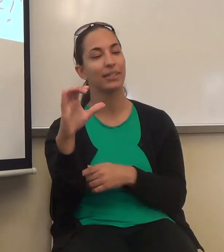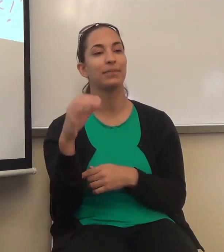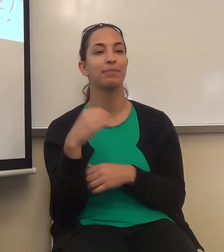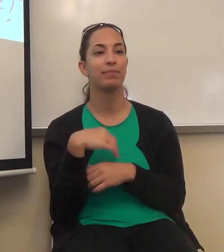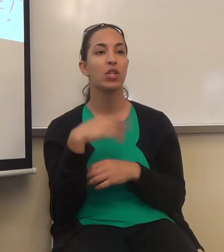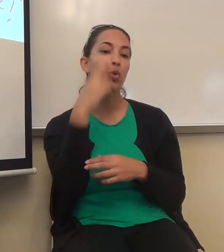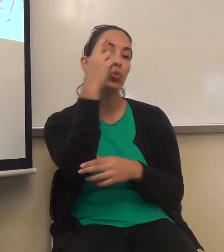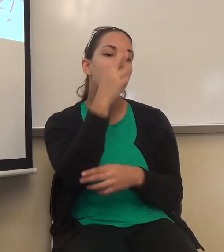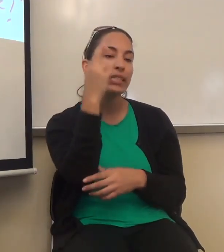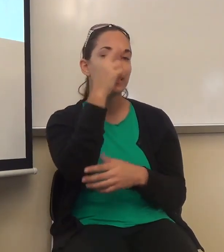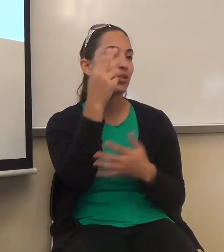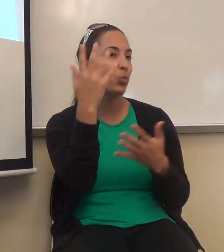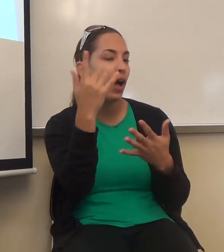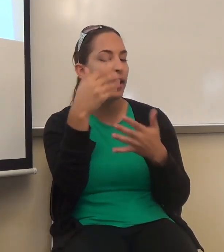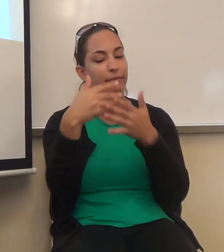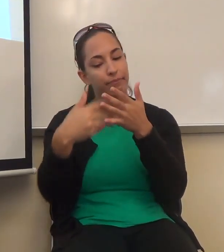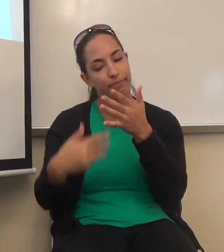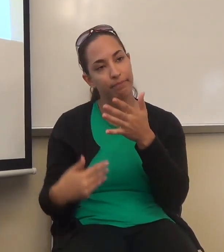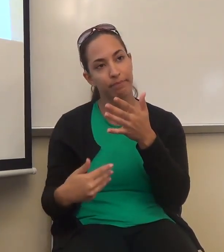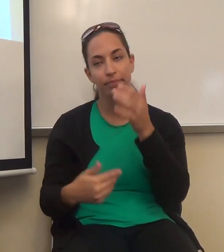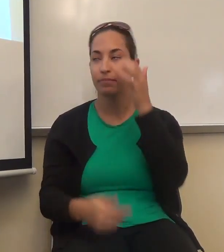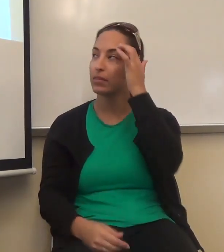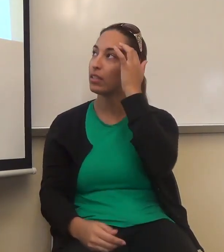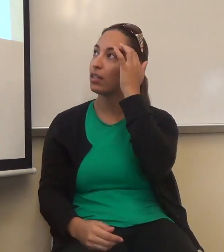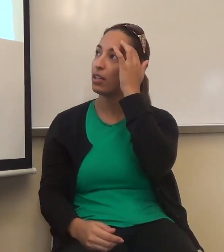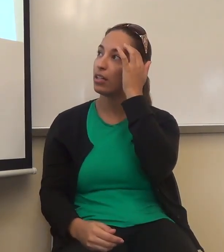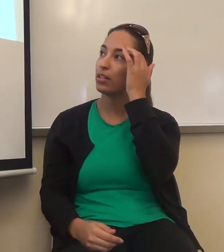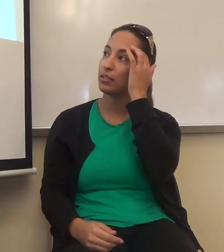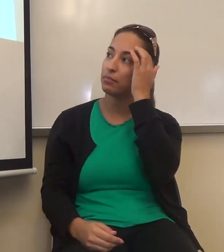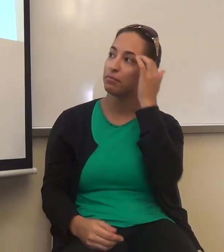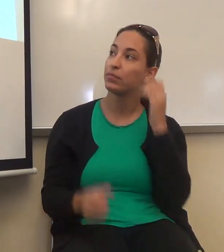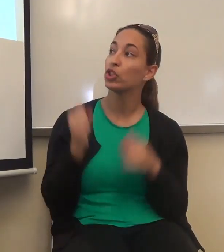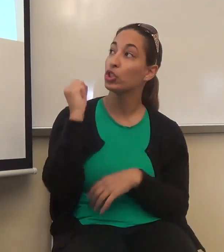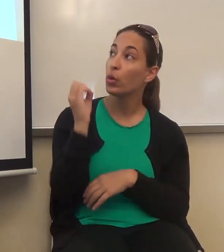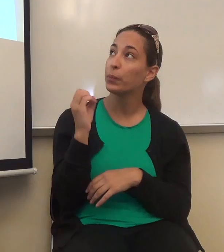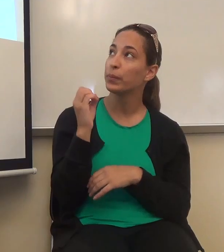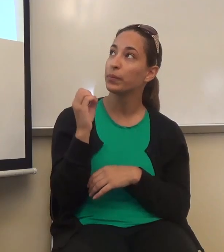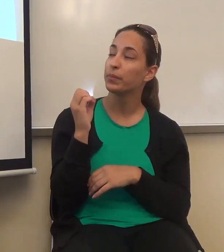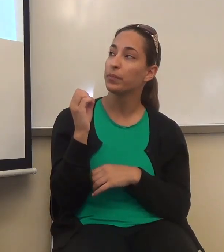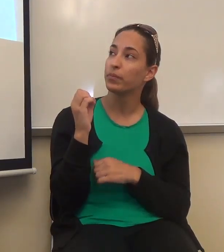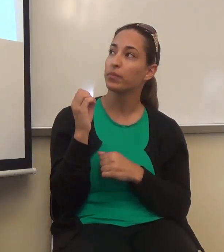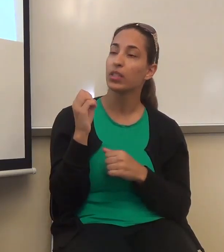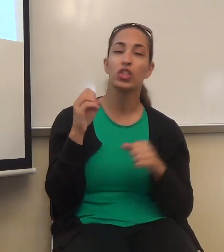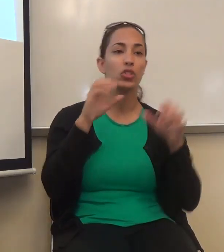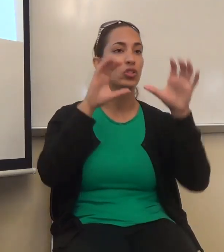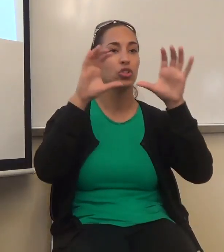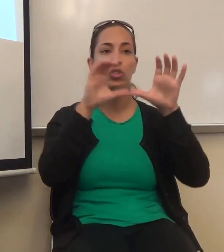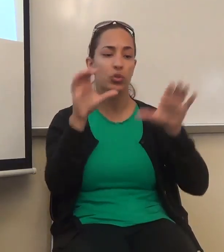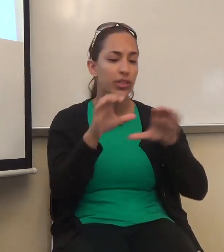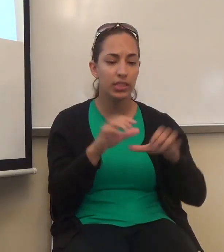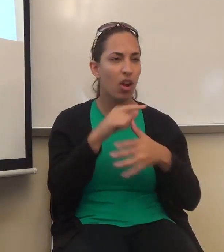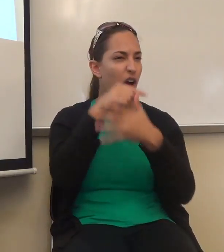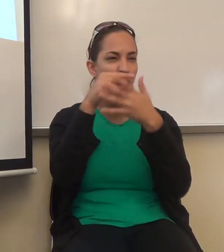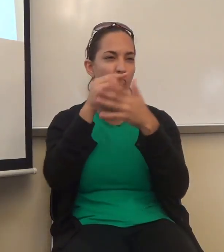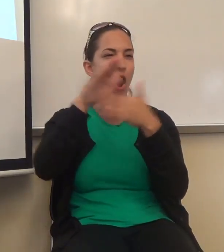killed. Okay? So then, so you're doing all this stuff. You're doing up to